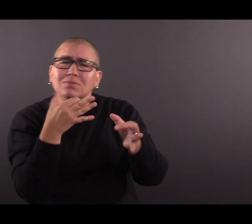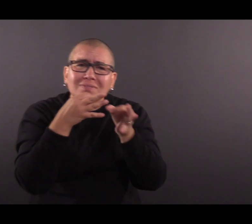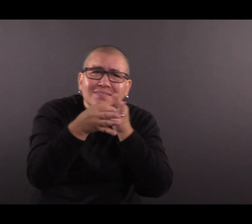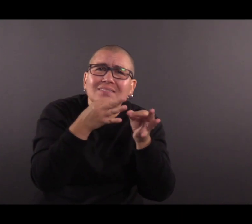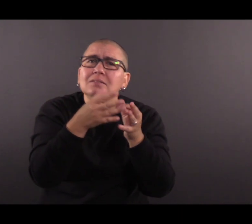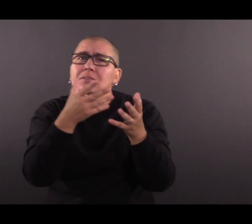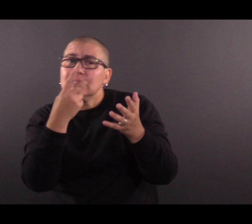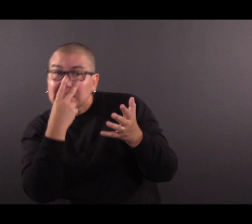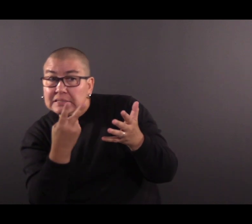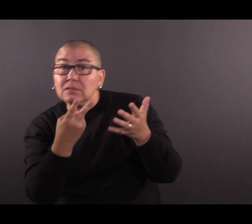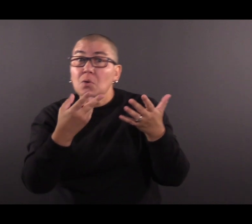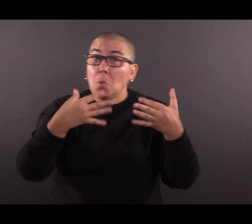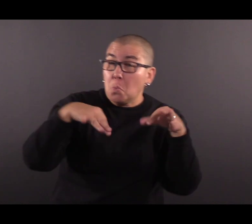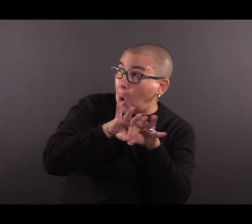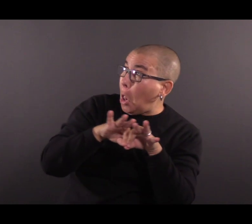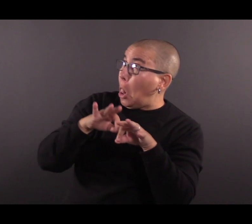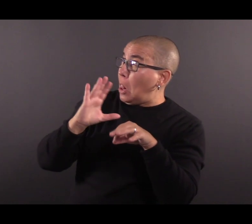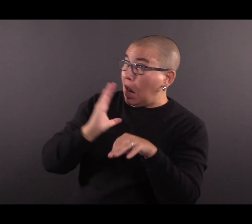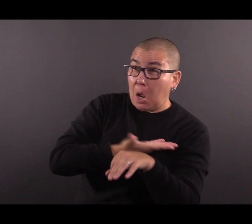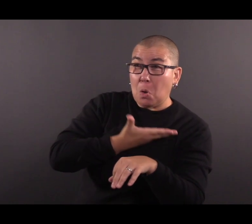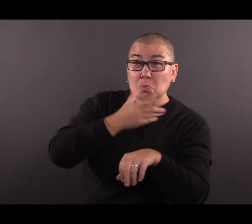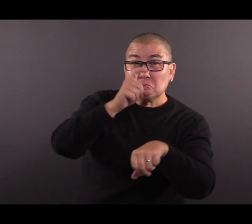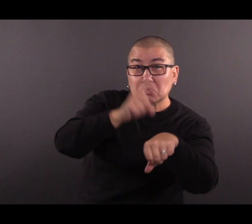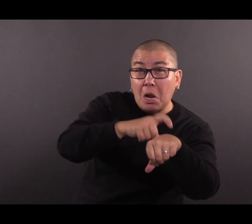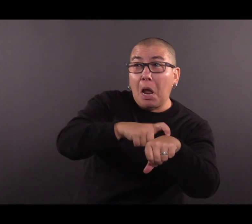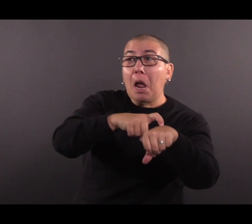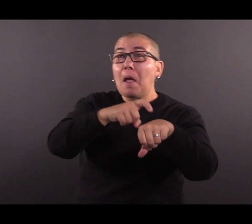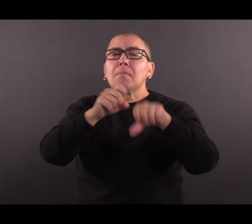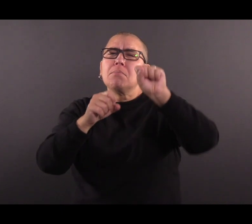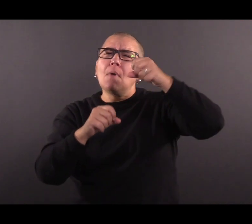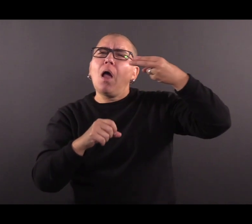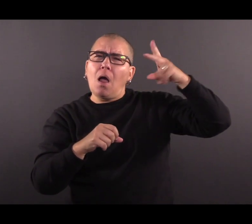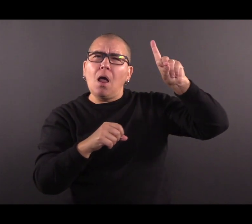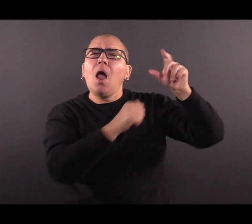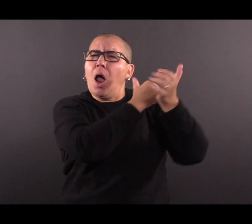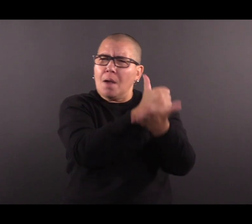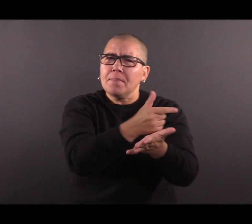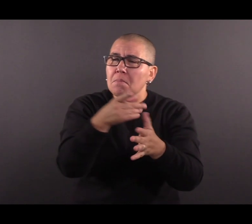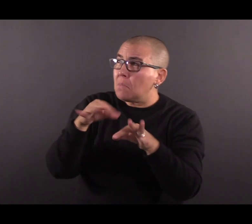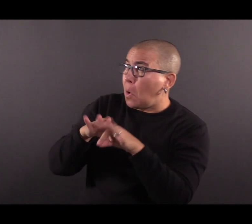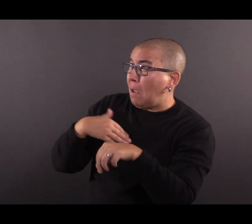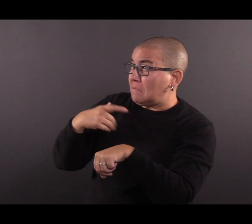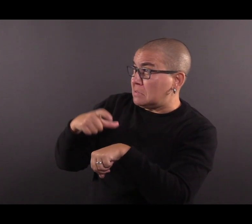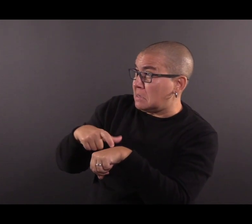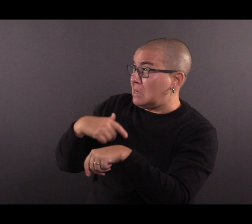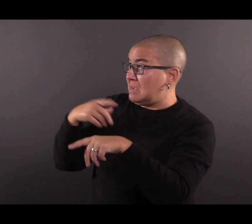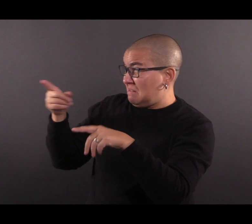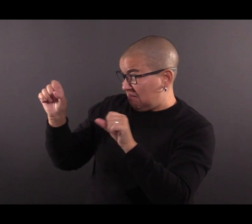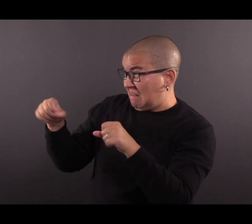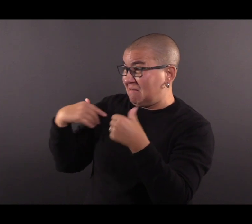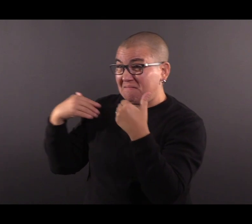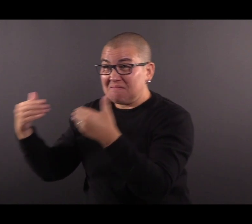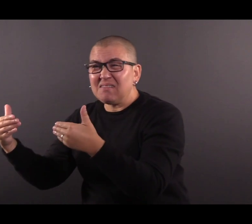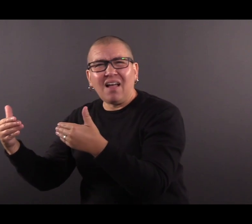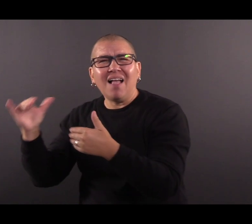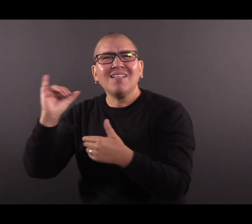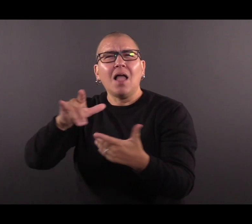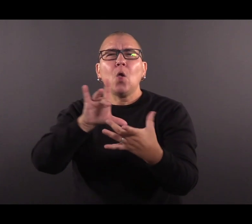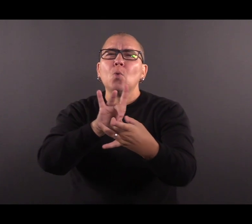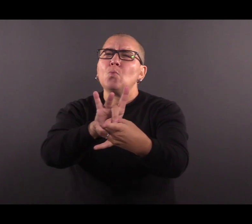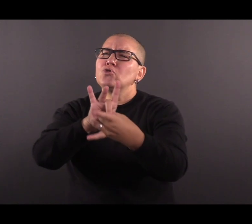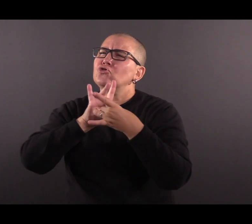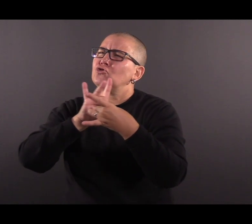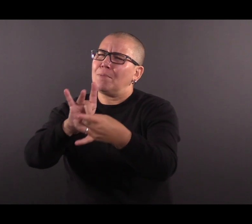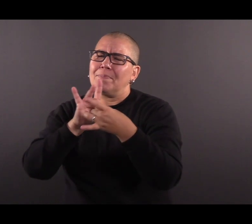or VSPs, who are considering applying, and HUD has numerous resources as well. The Coalition and